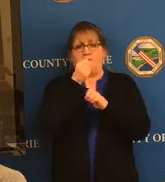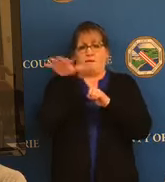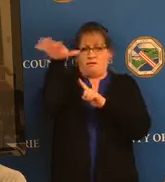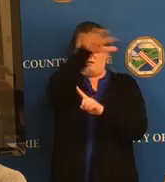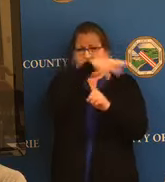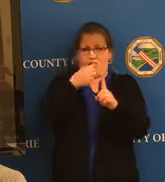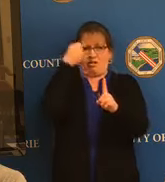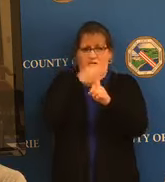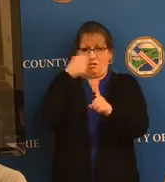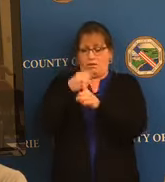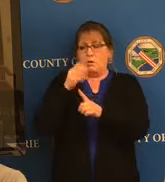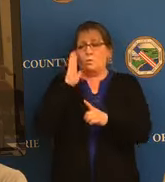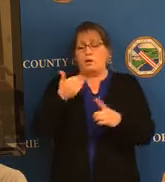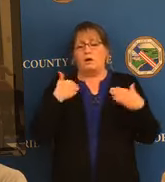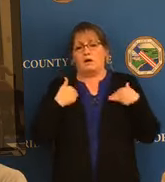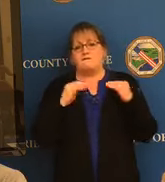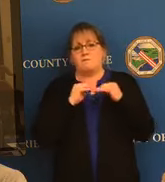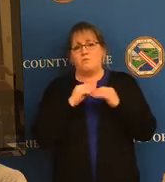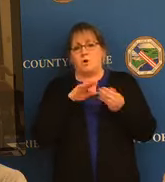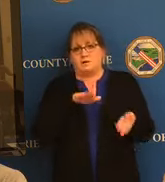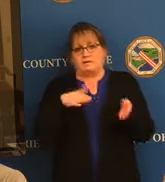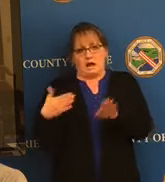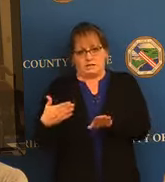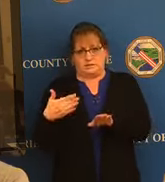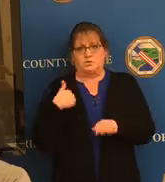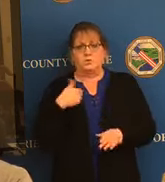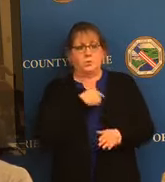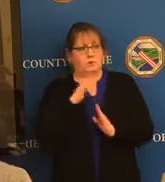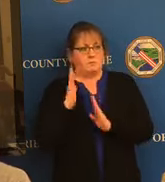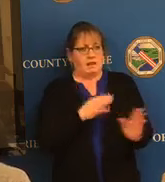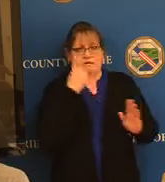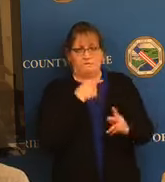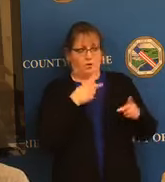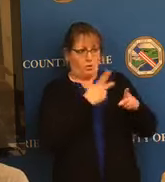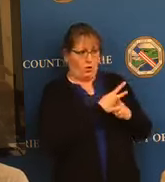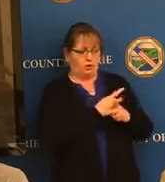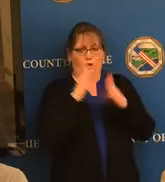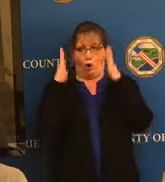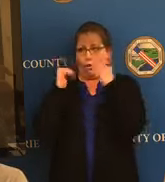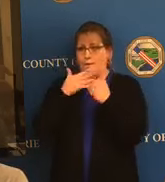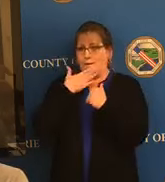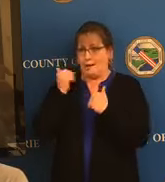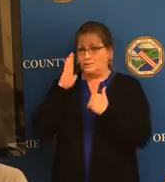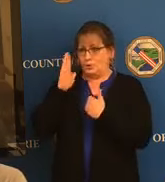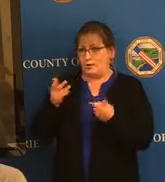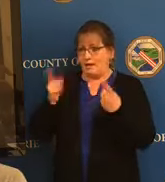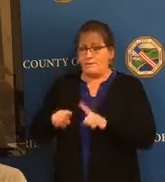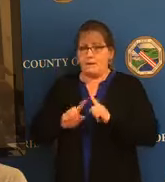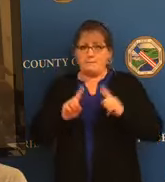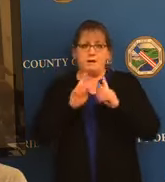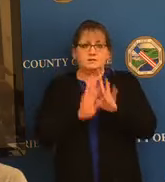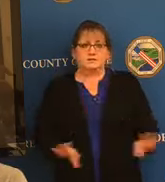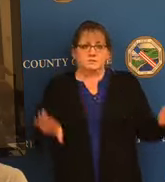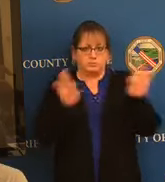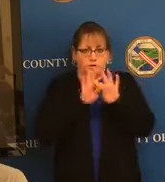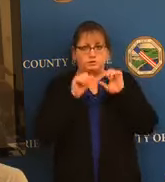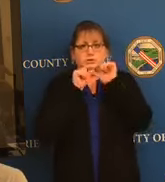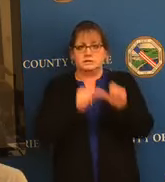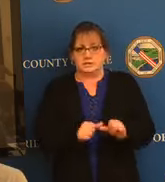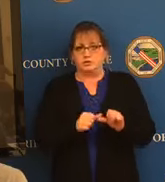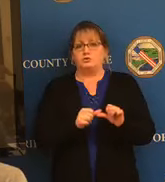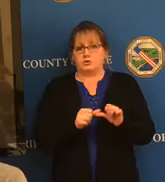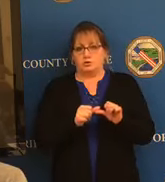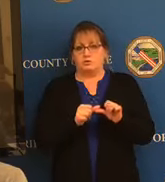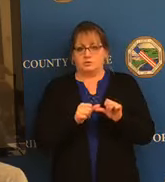we're going to have many more deaths. And we're planning for the worst, hoping for the best, but it's very important that we continue in